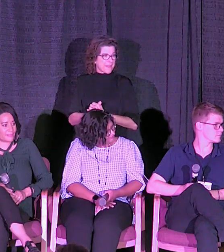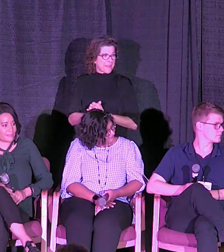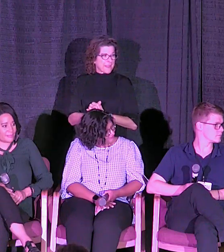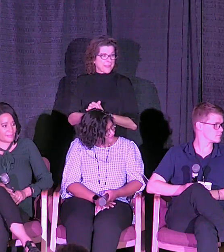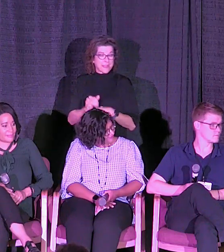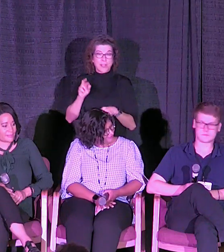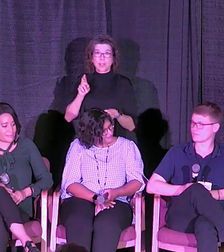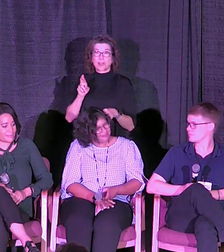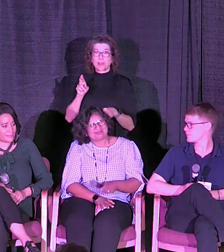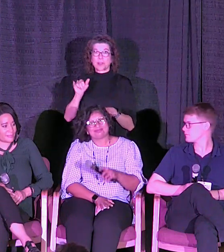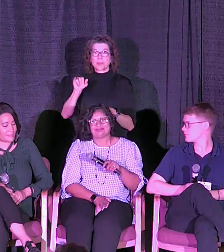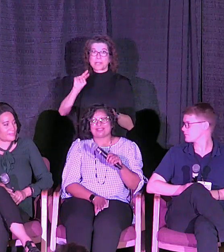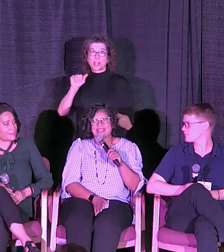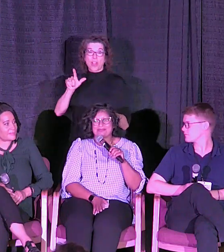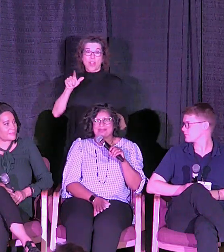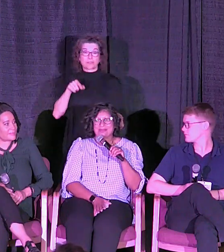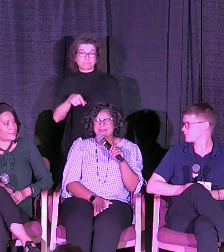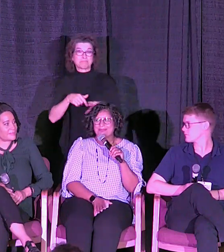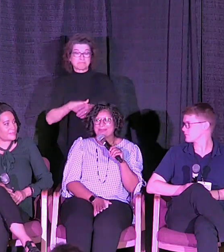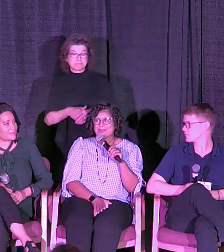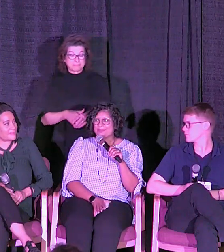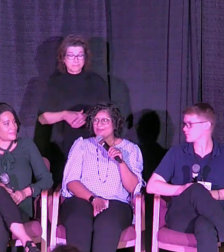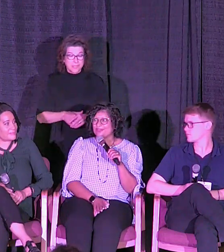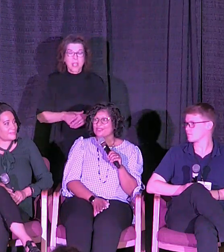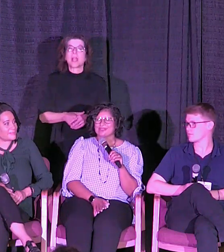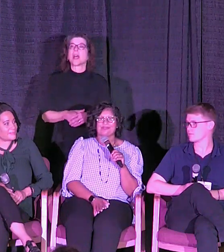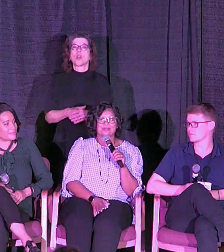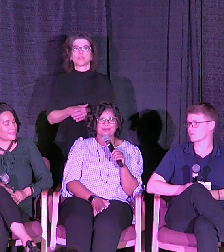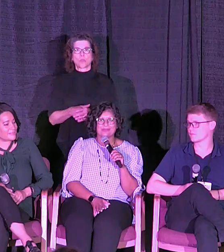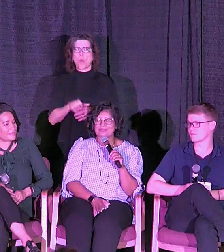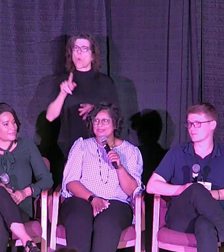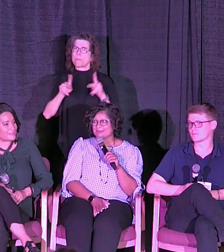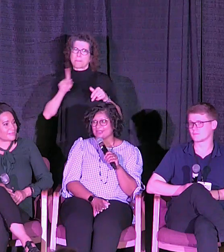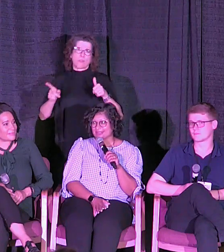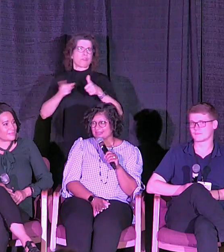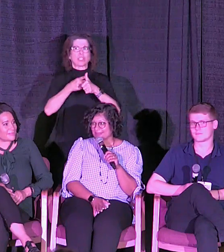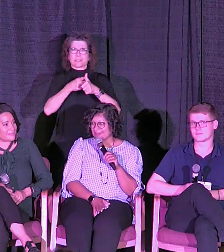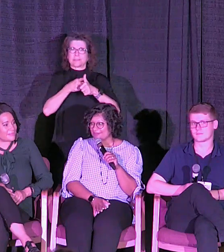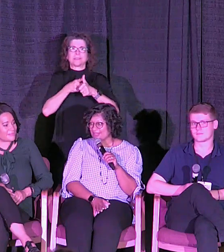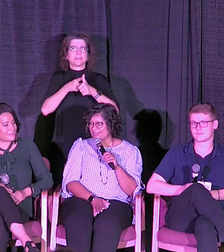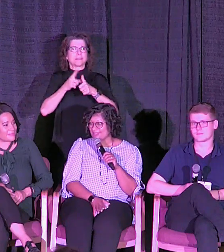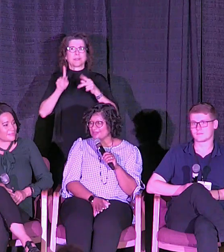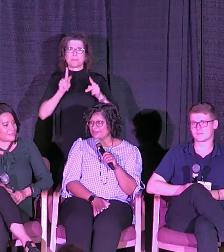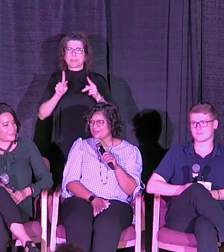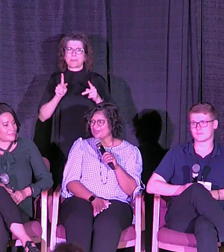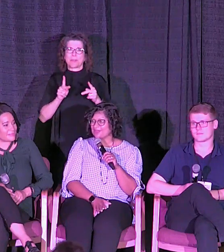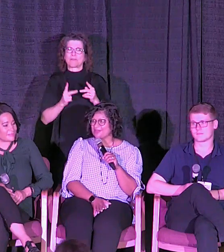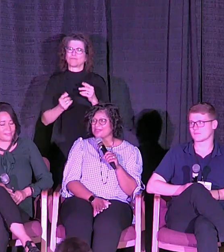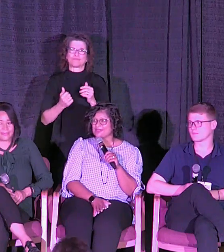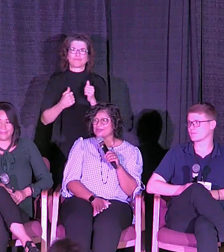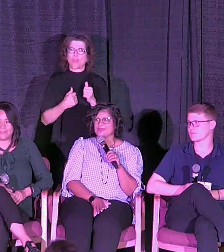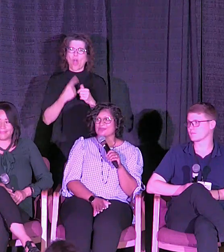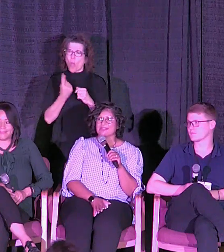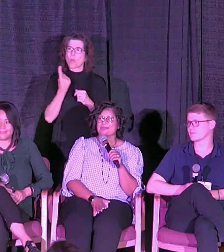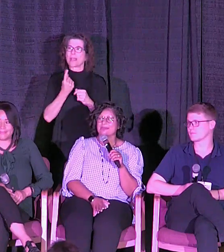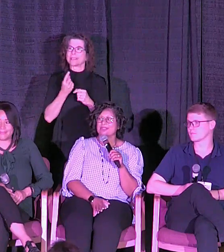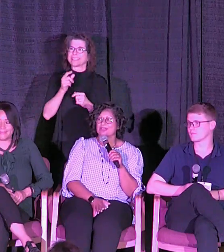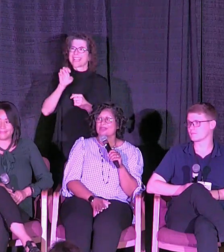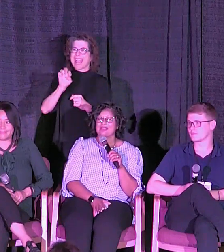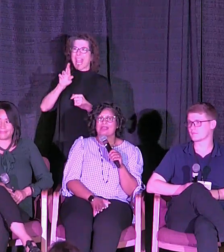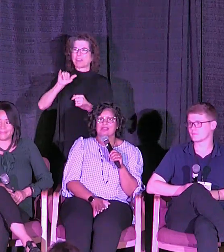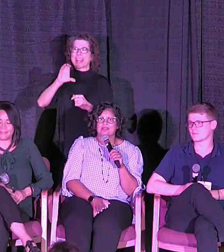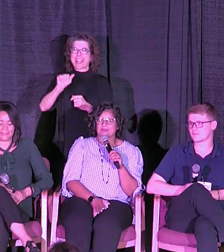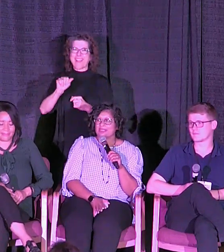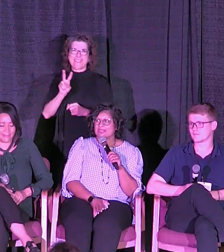And Rinal, what inspires you? Yeah. People, first and foremost. I'm looking at Erica Valiant over there, who is a source of